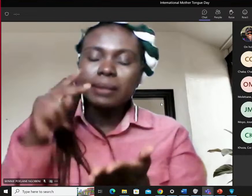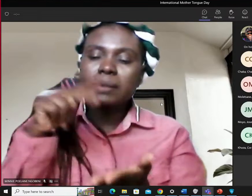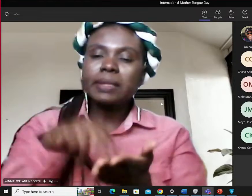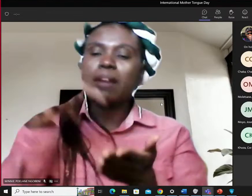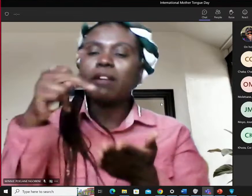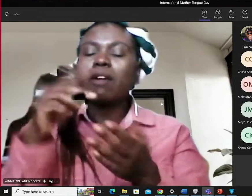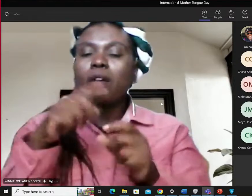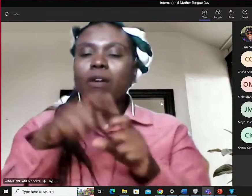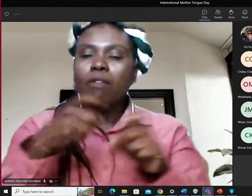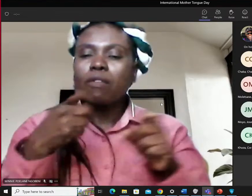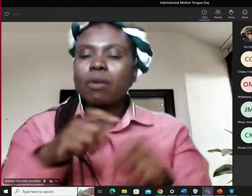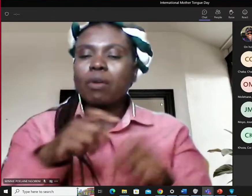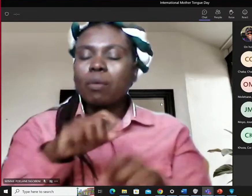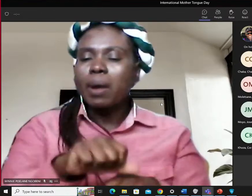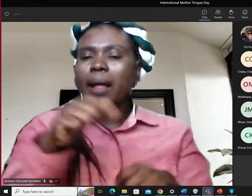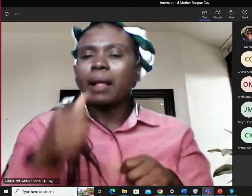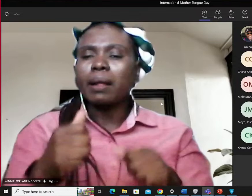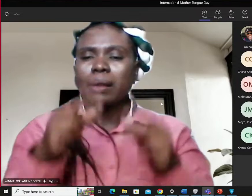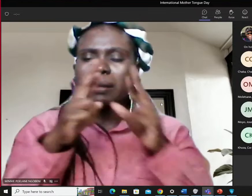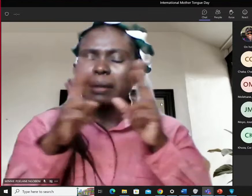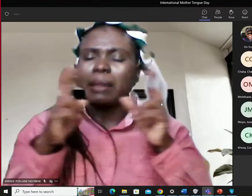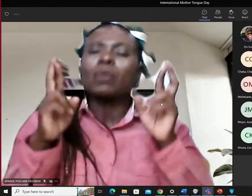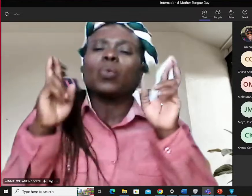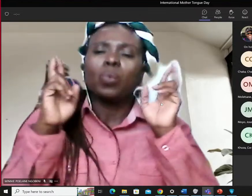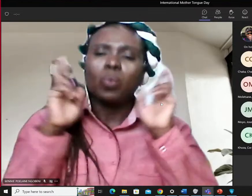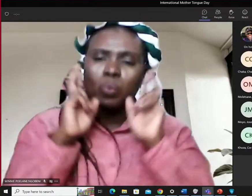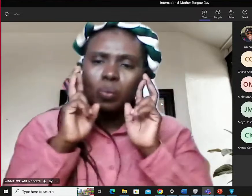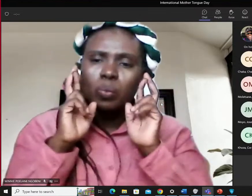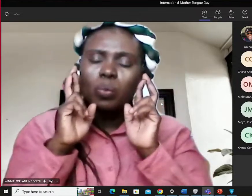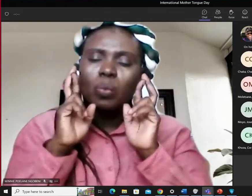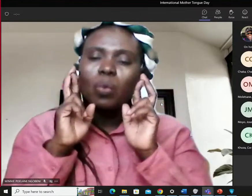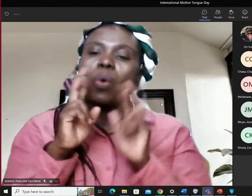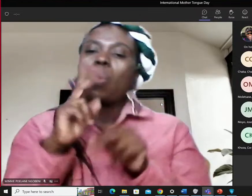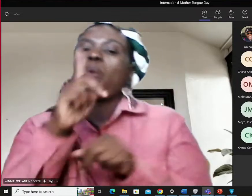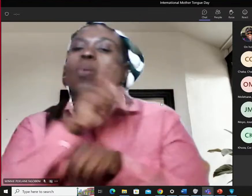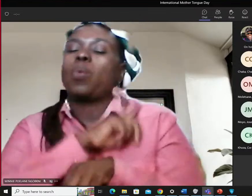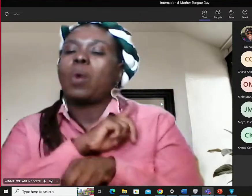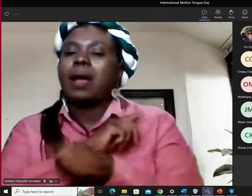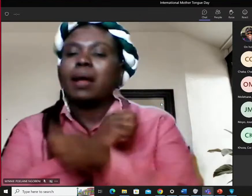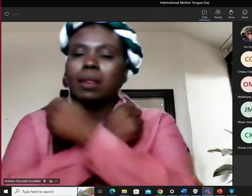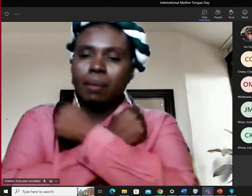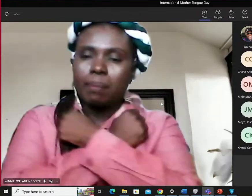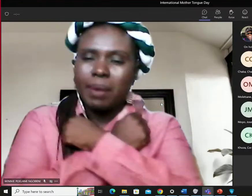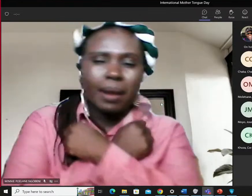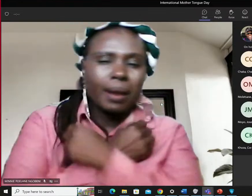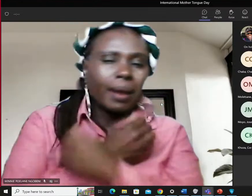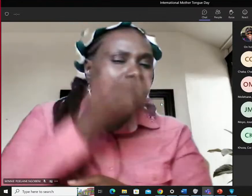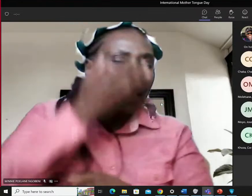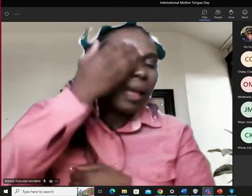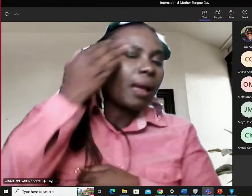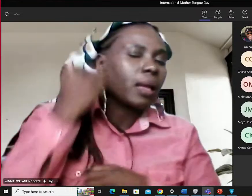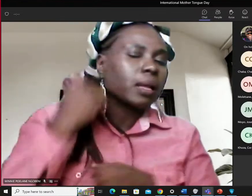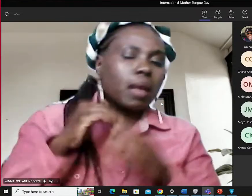in the room because the parents did not know how to communicate.